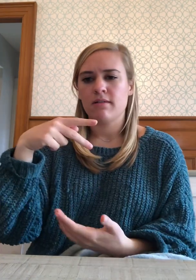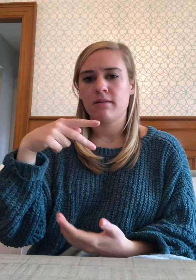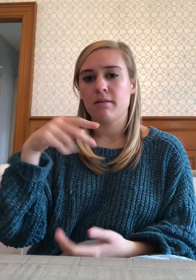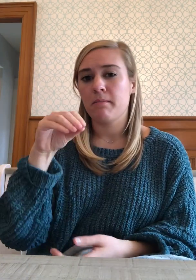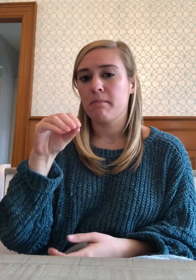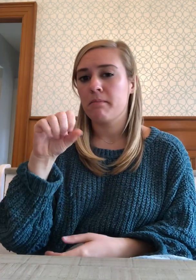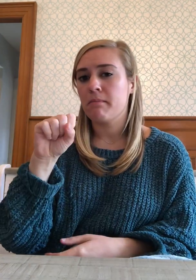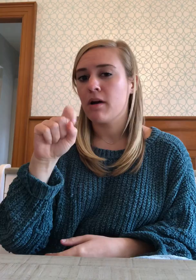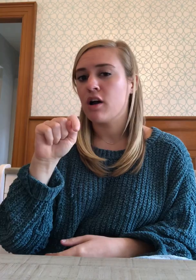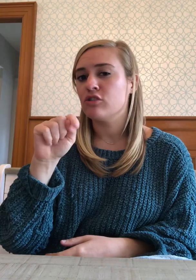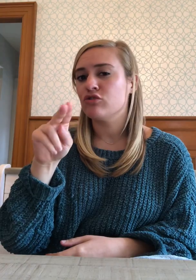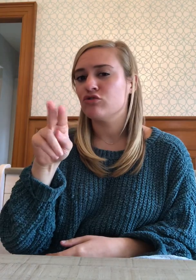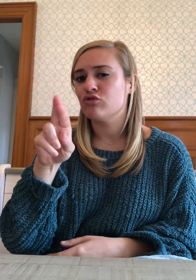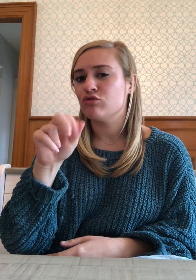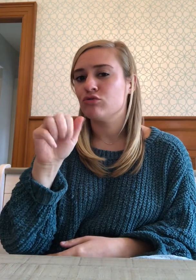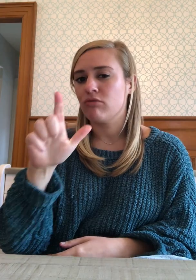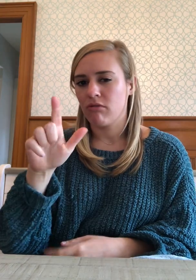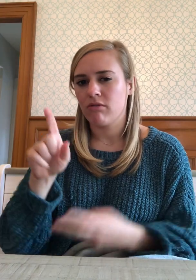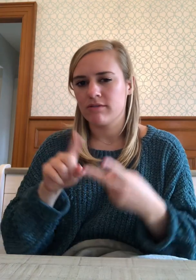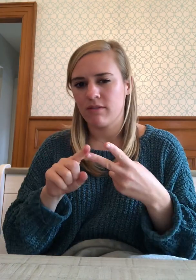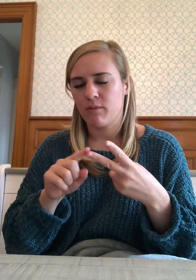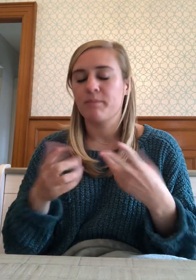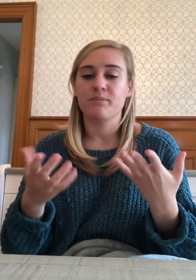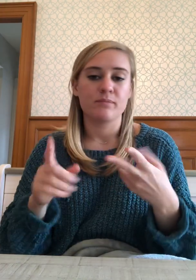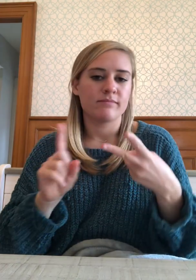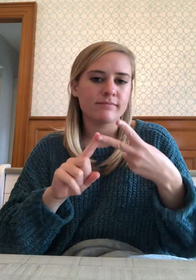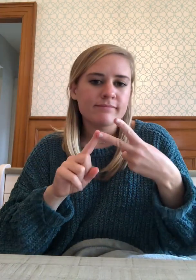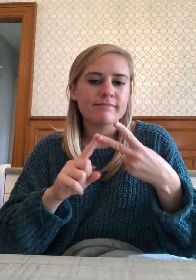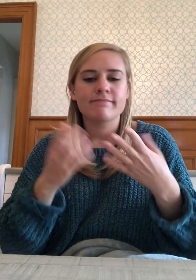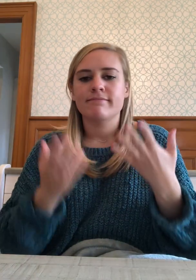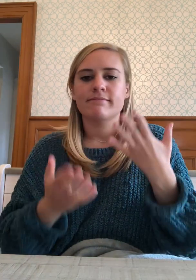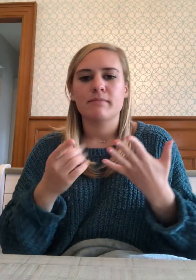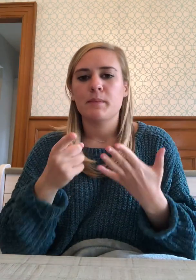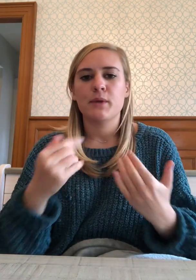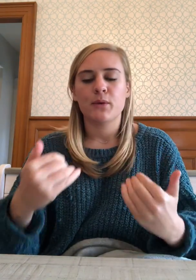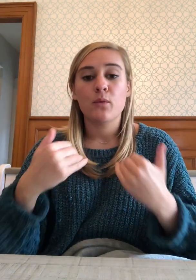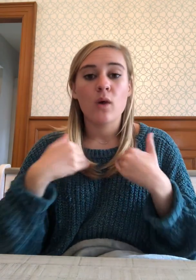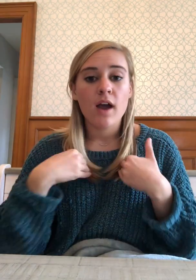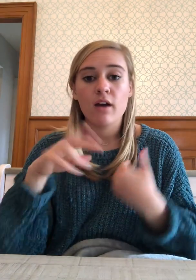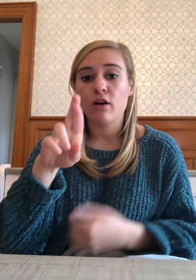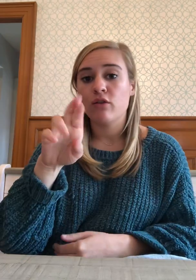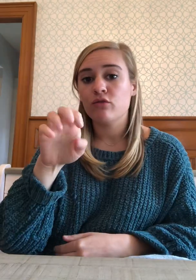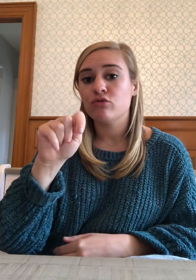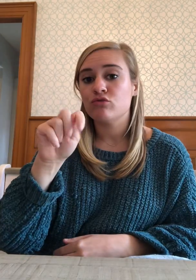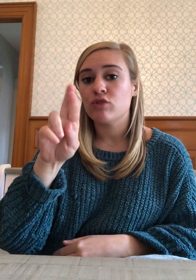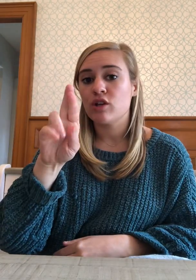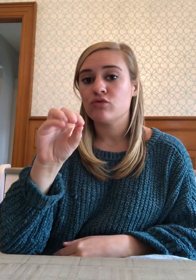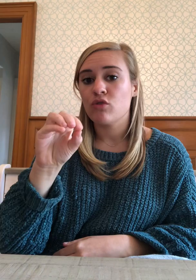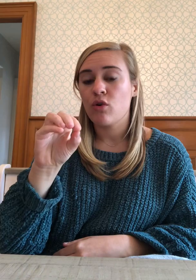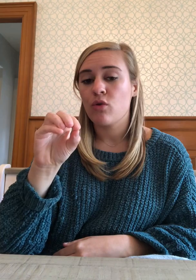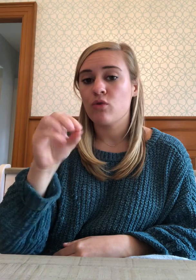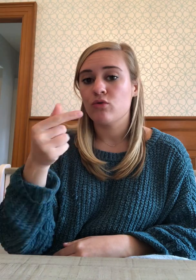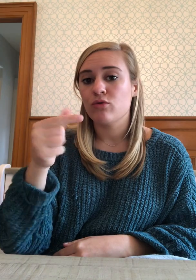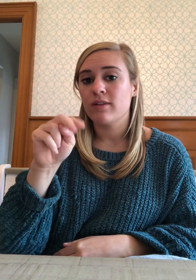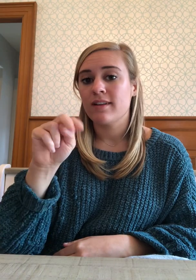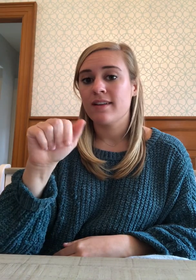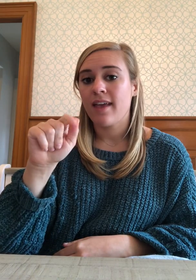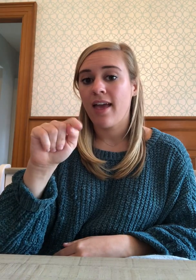Postural, maybe somebody has a deficient chin or retrognathic profile from that cartoon figure I showed